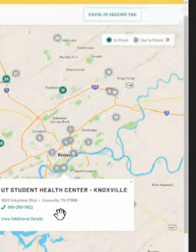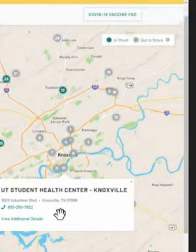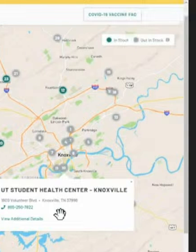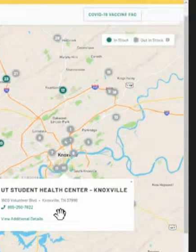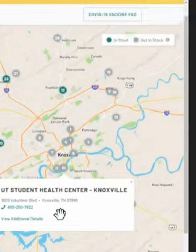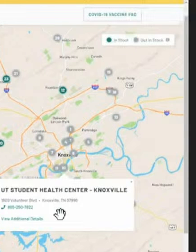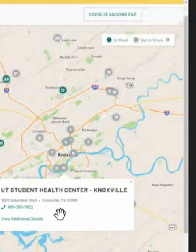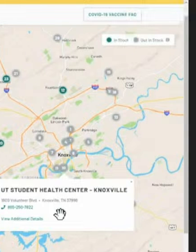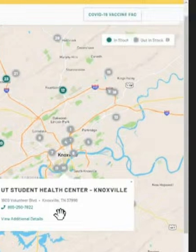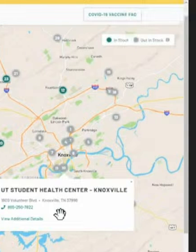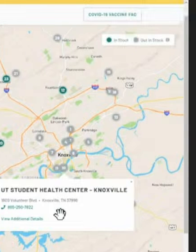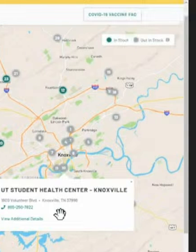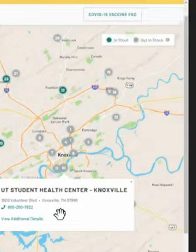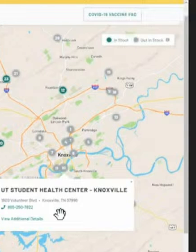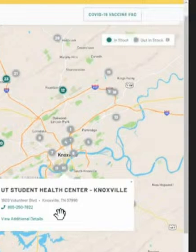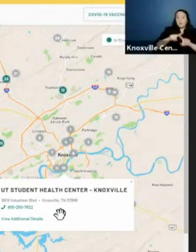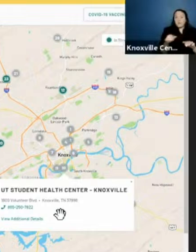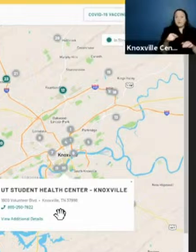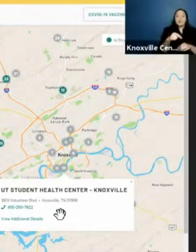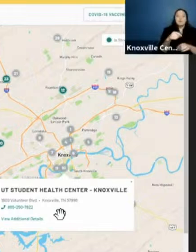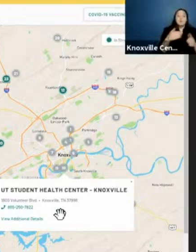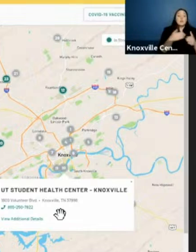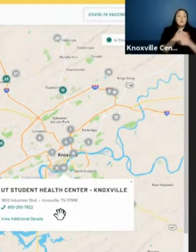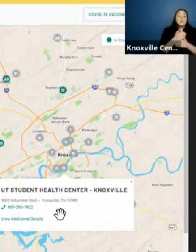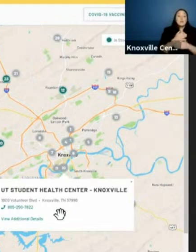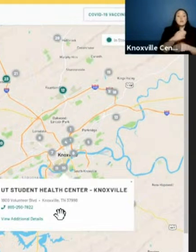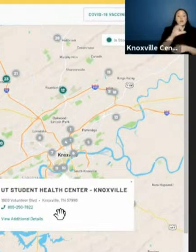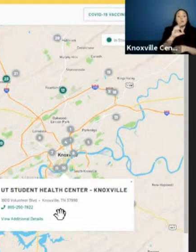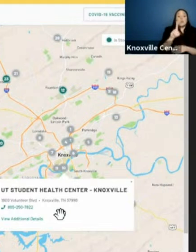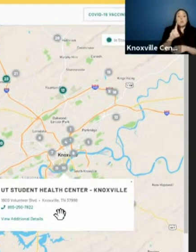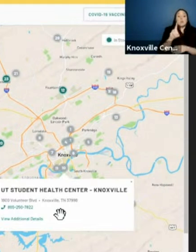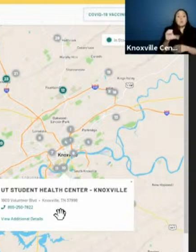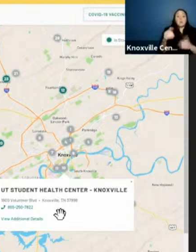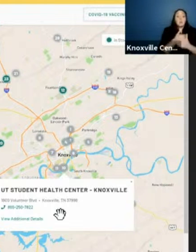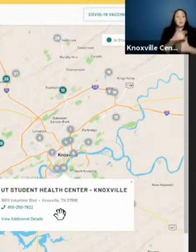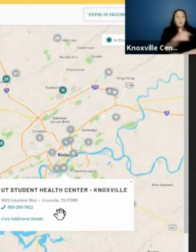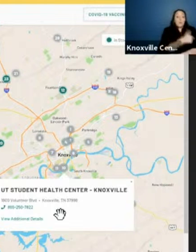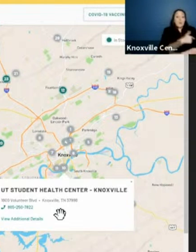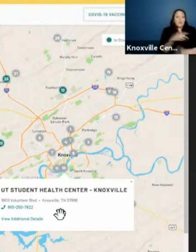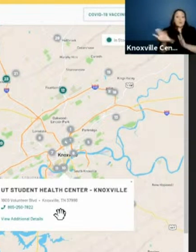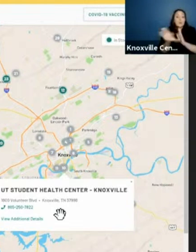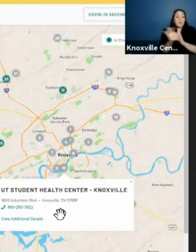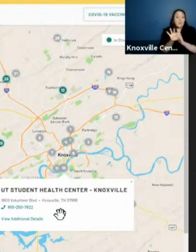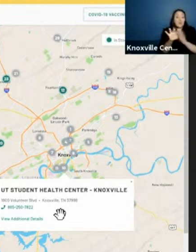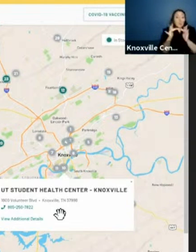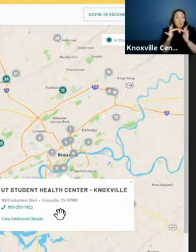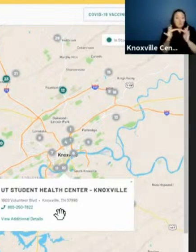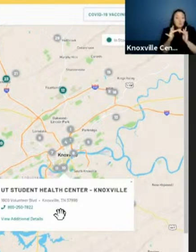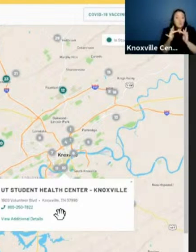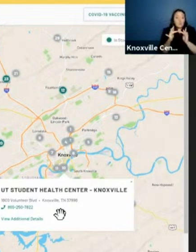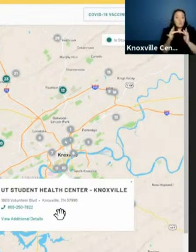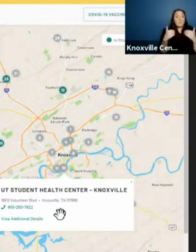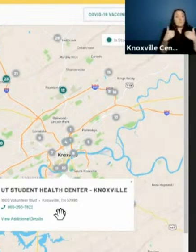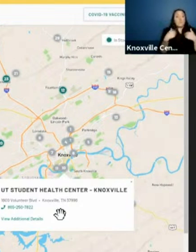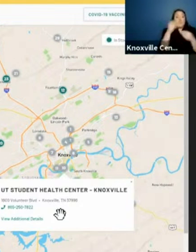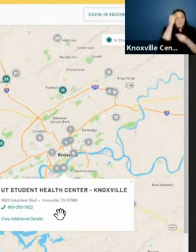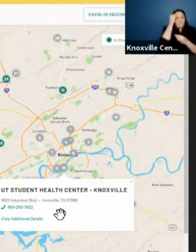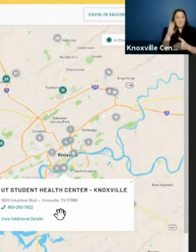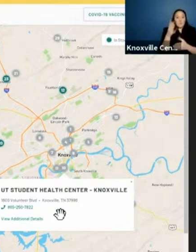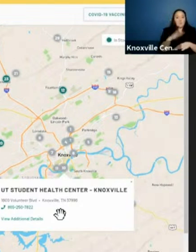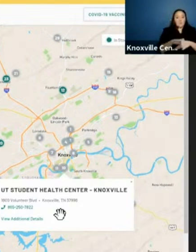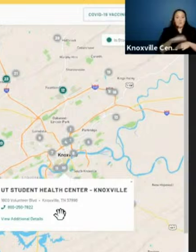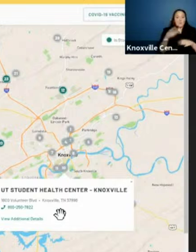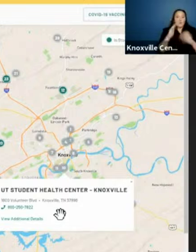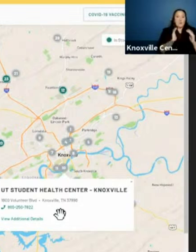place to do this is through CDC's new Vaccine Finder website. We have this link on our vaccine information page, and I think we're showing it to you